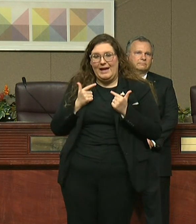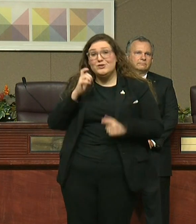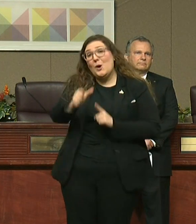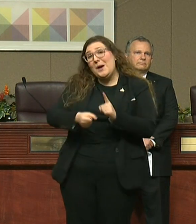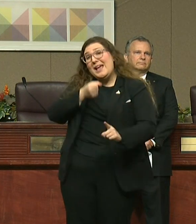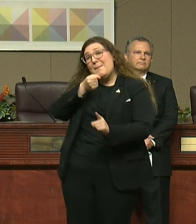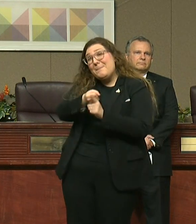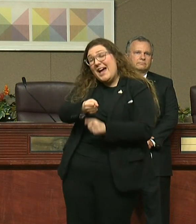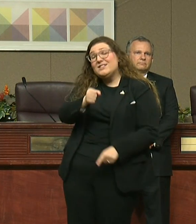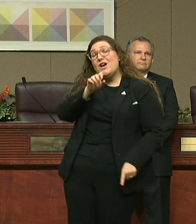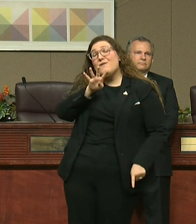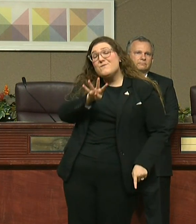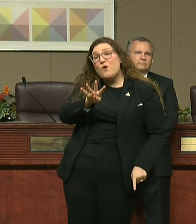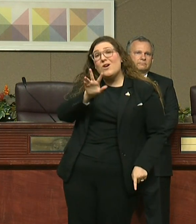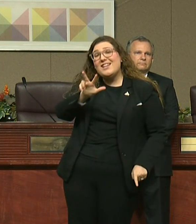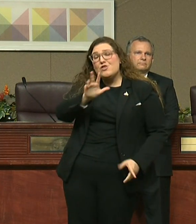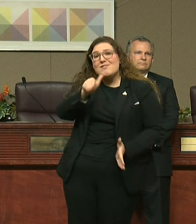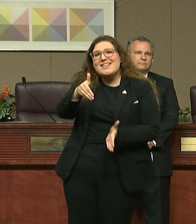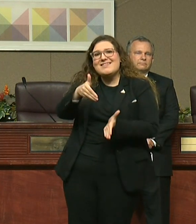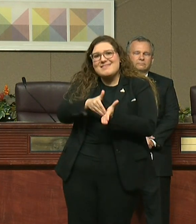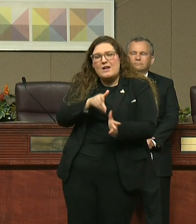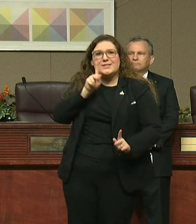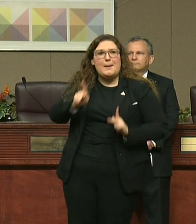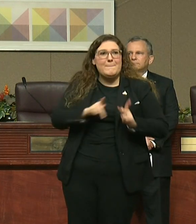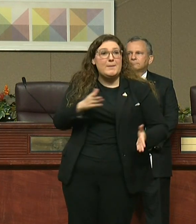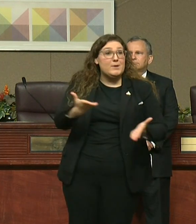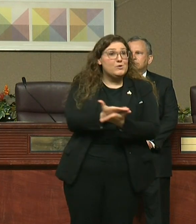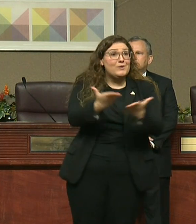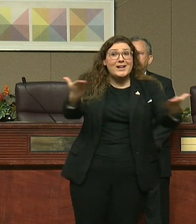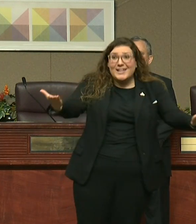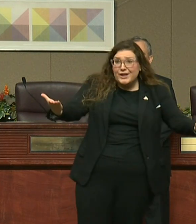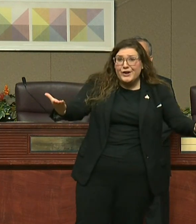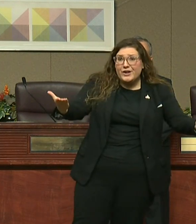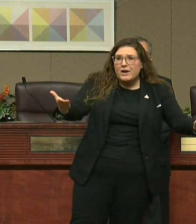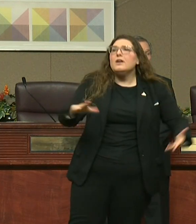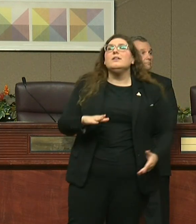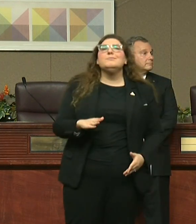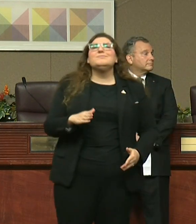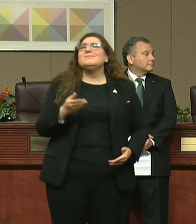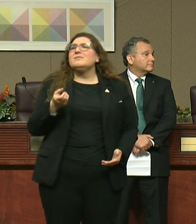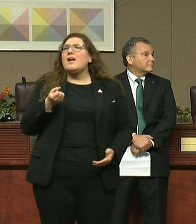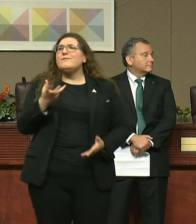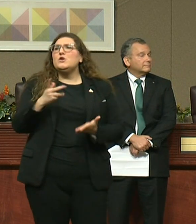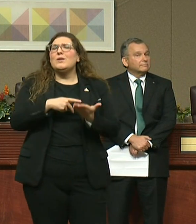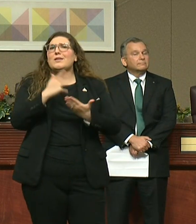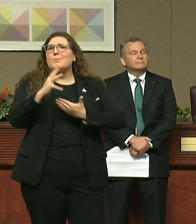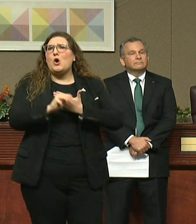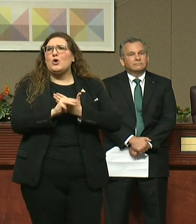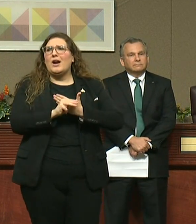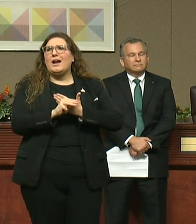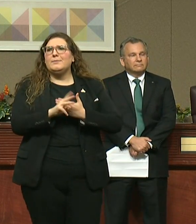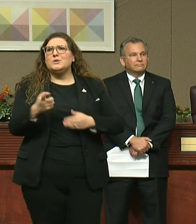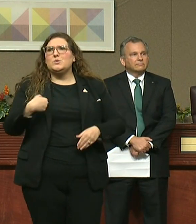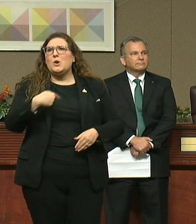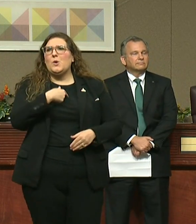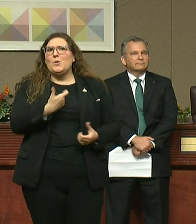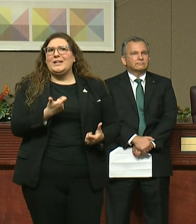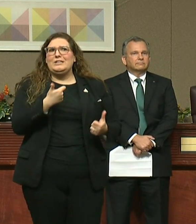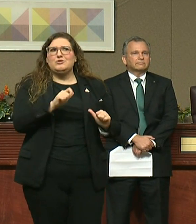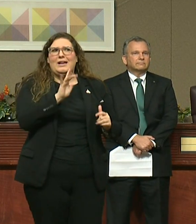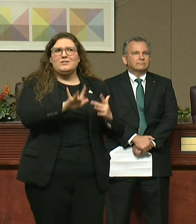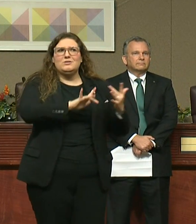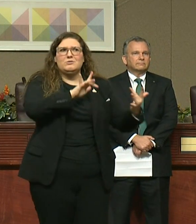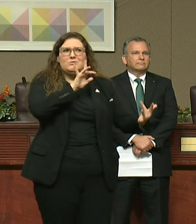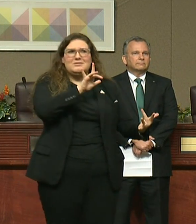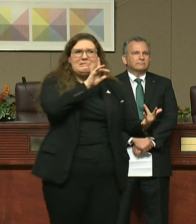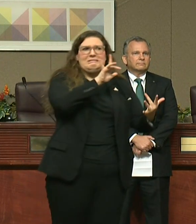households directly here within this community. Sometimes the programs where we reach out to